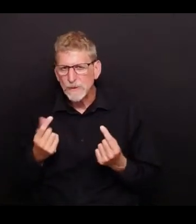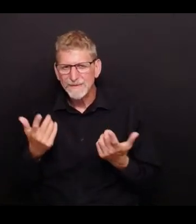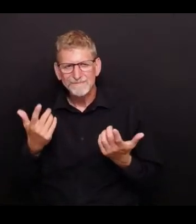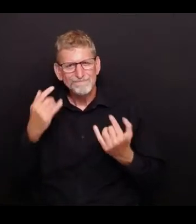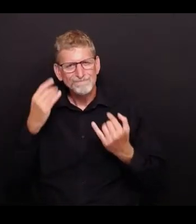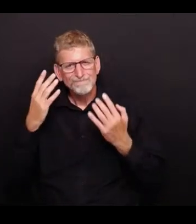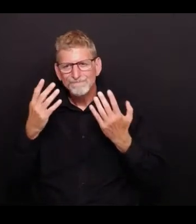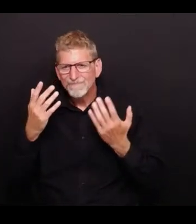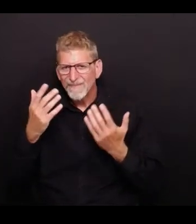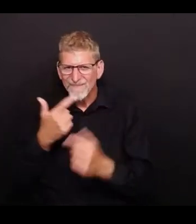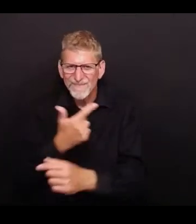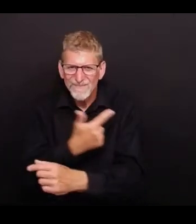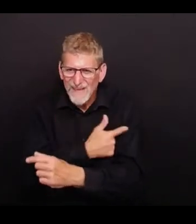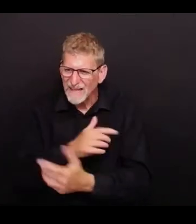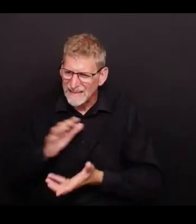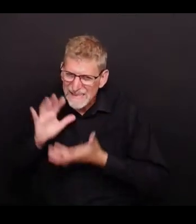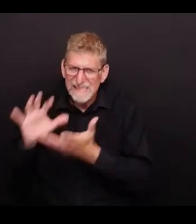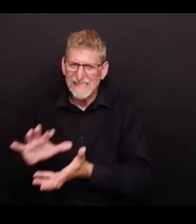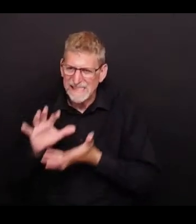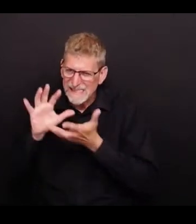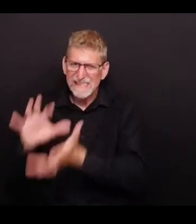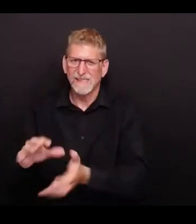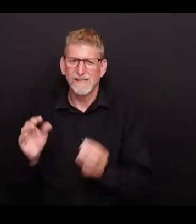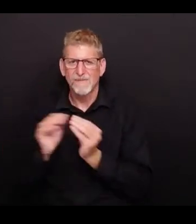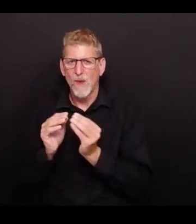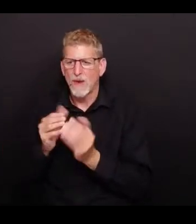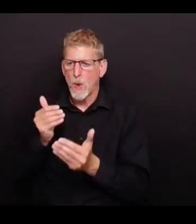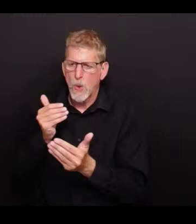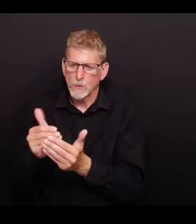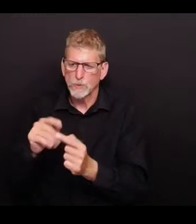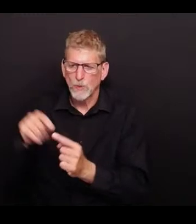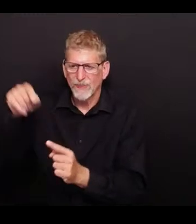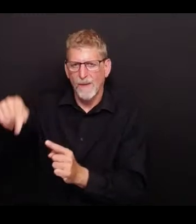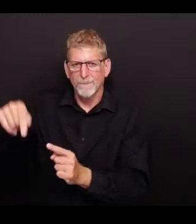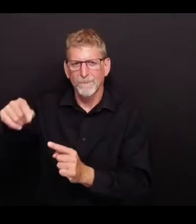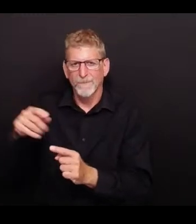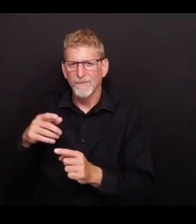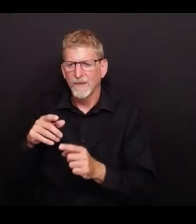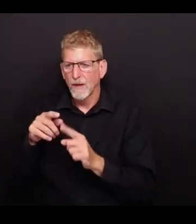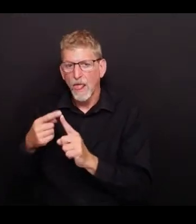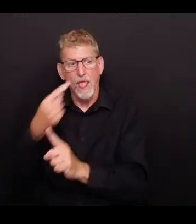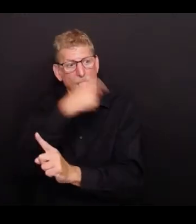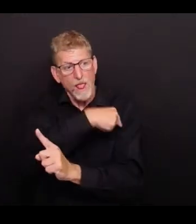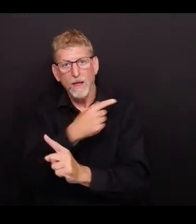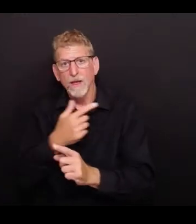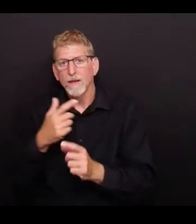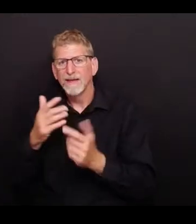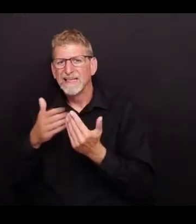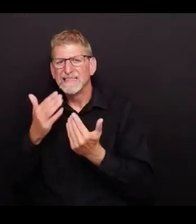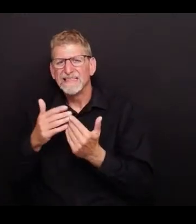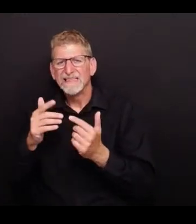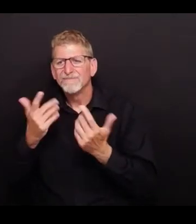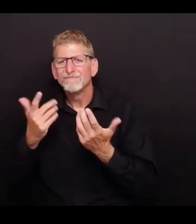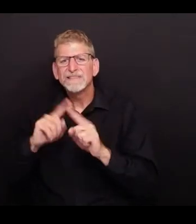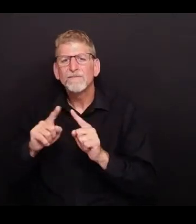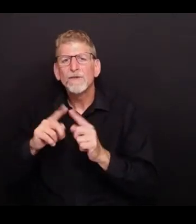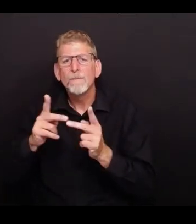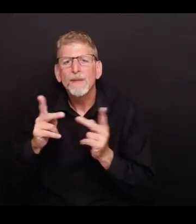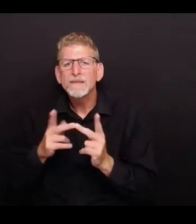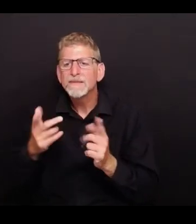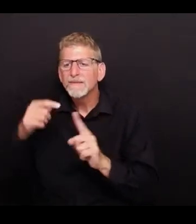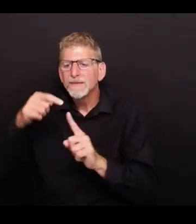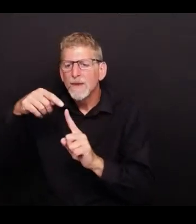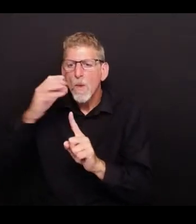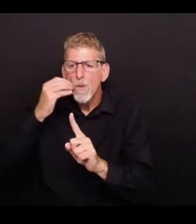focused on bringing vaccine closer to people. If you've got to get between, sporting events with your kids, the